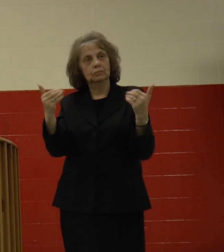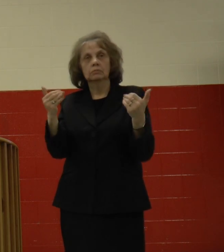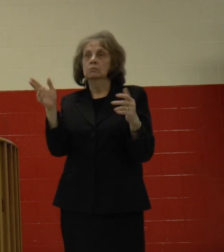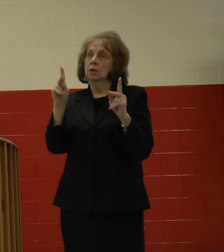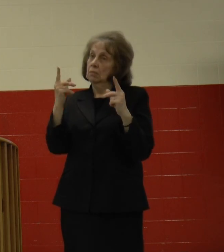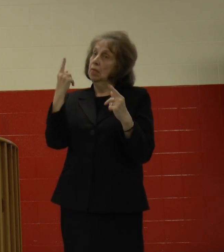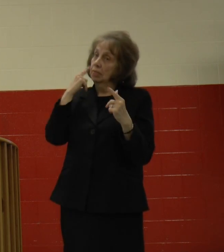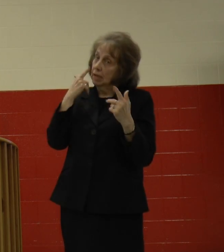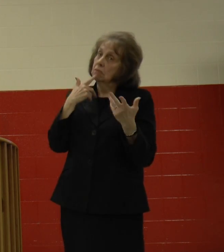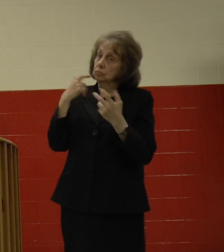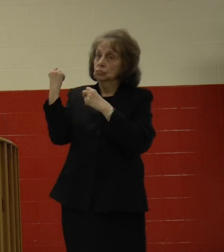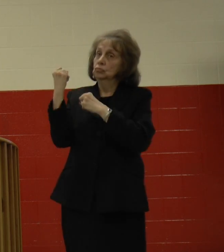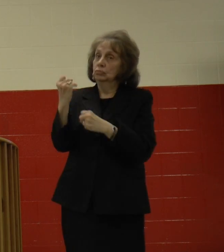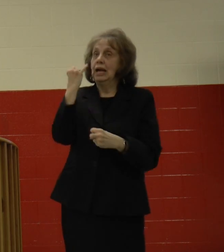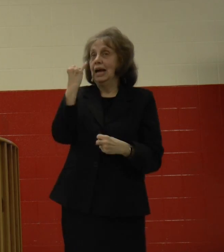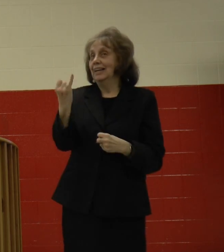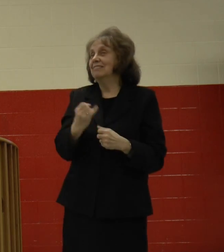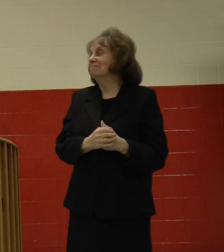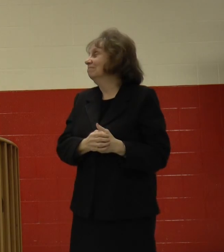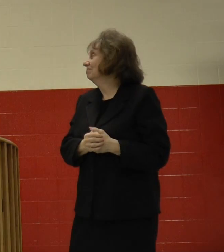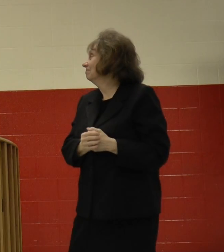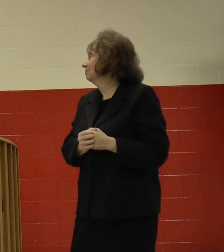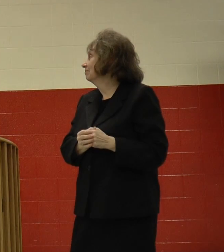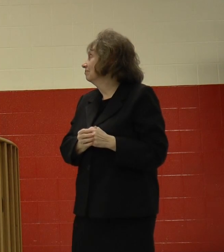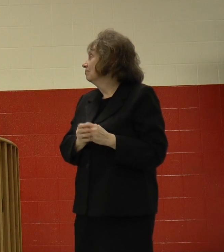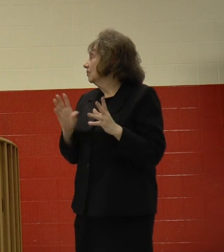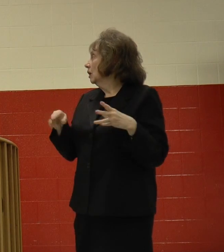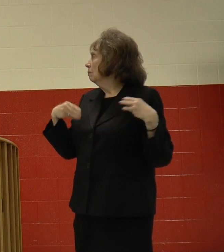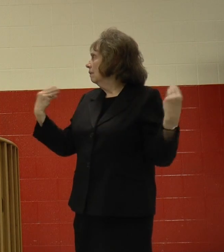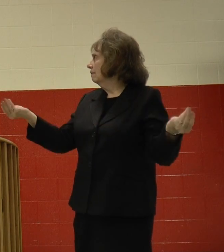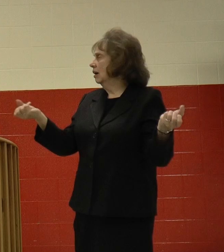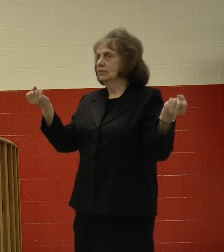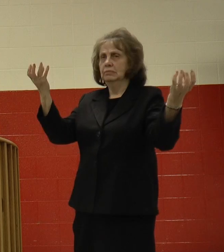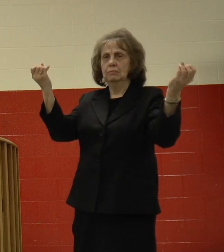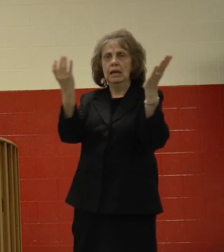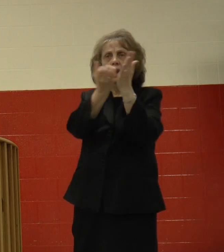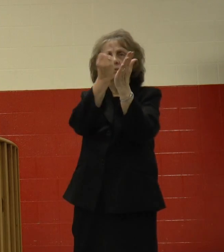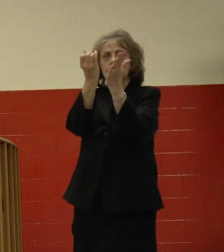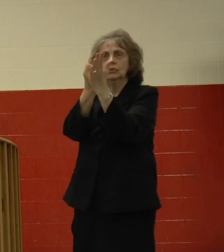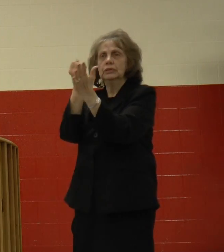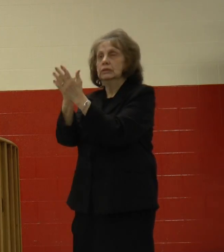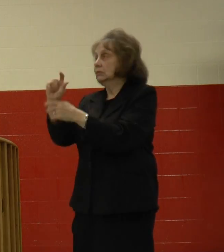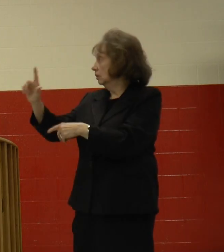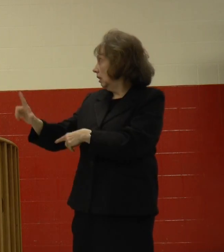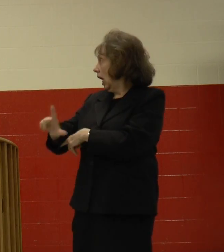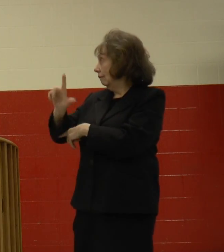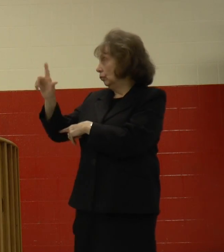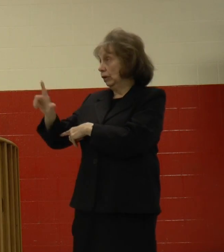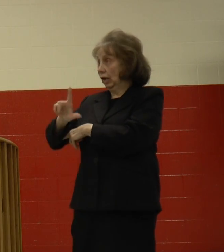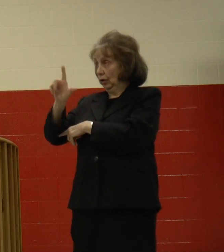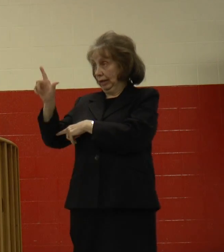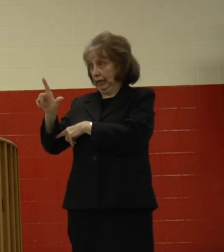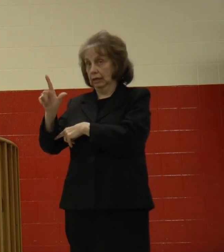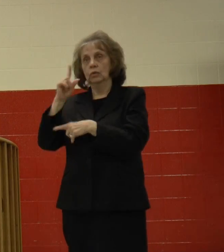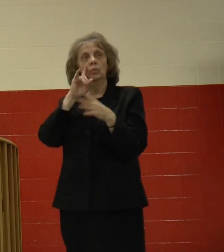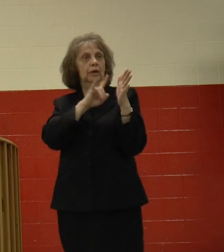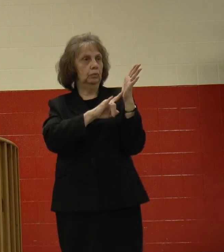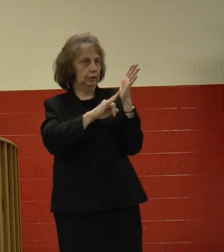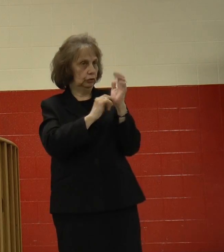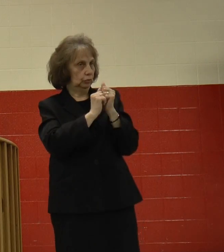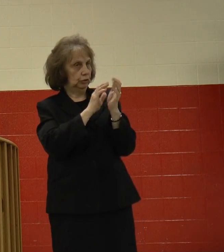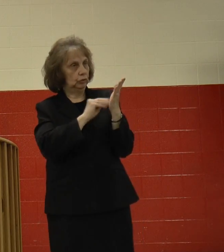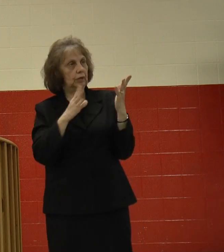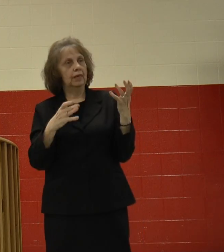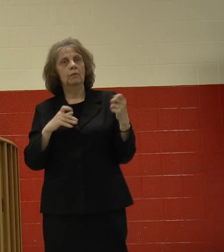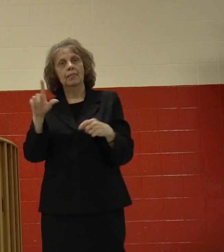is very strong. It provides a lot of opportunities. The library, when we researched with students, they wanted